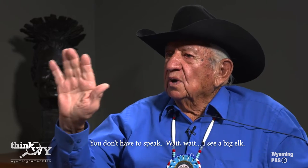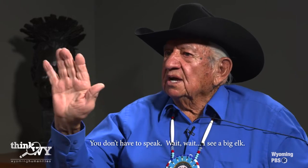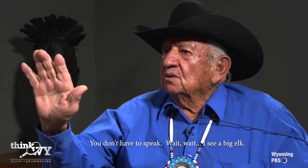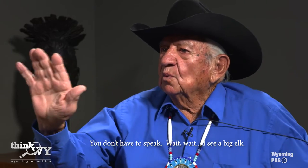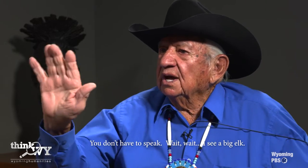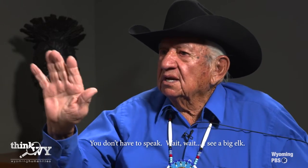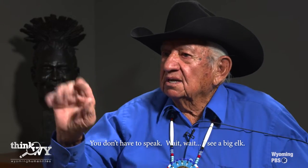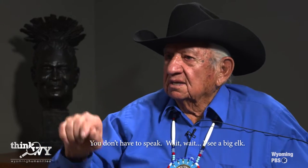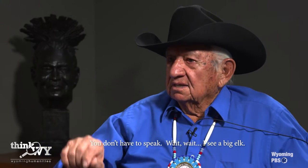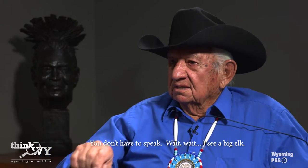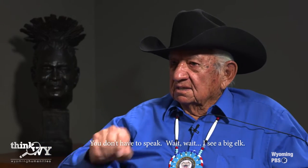wait, wait.